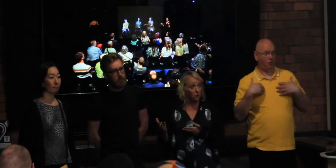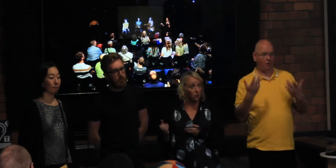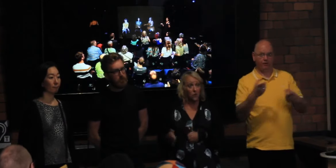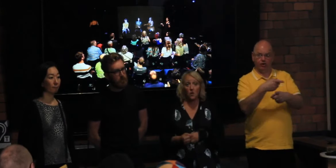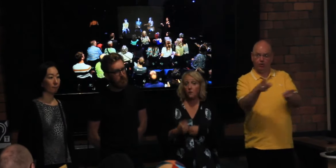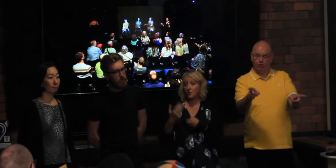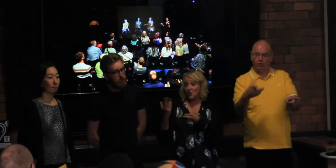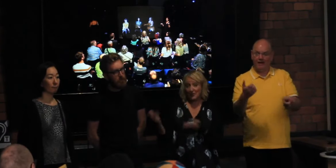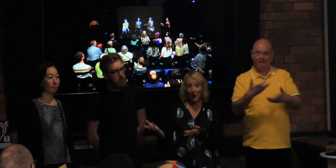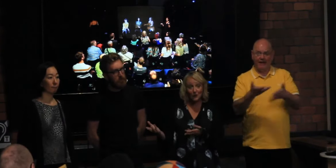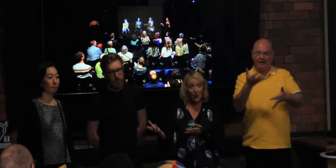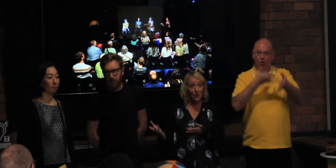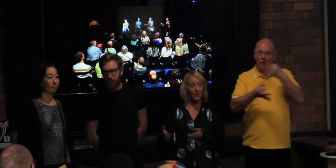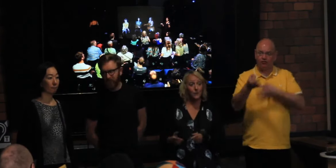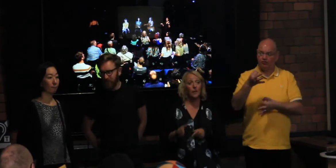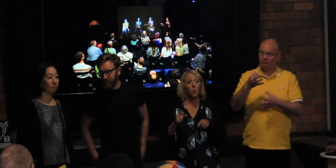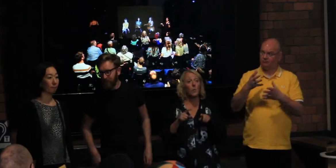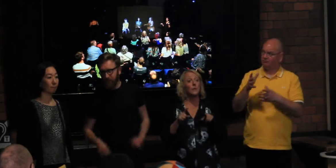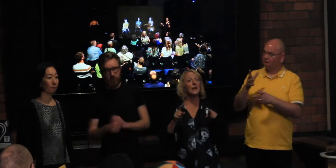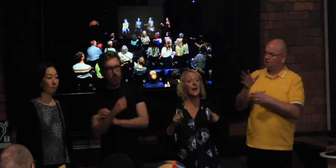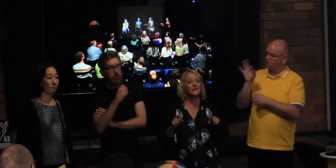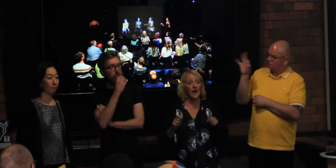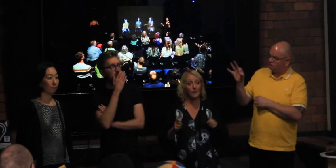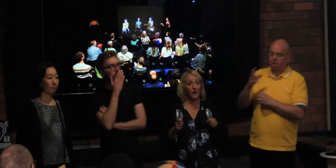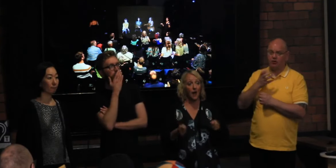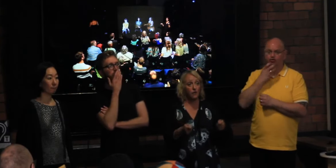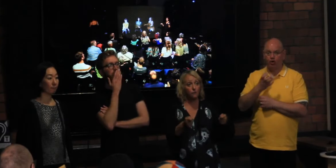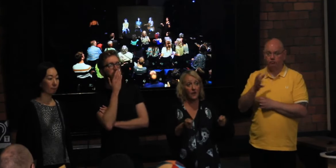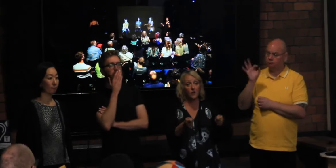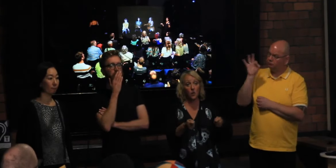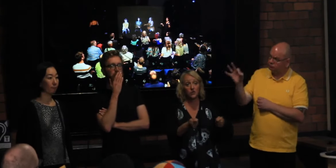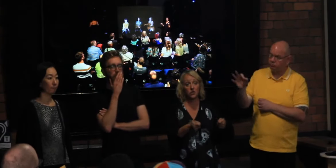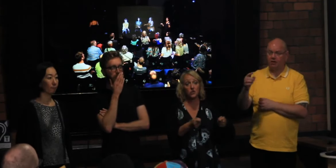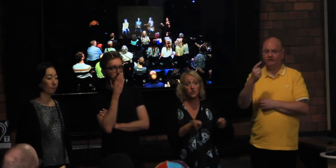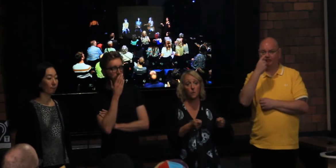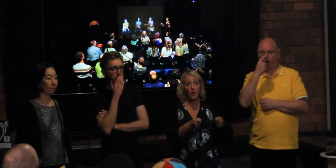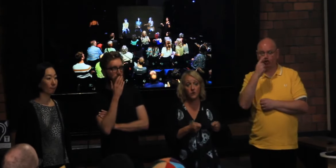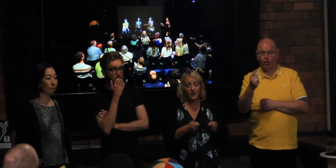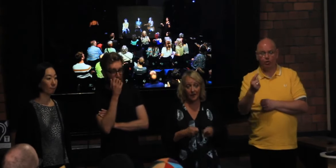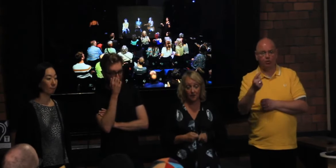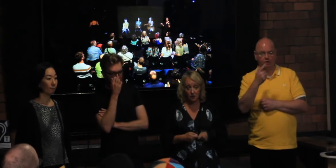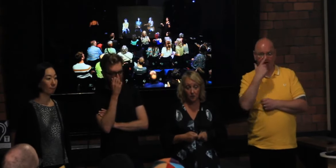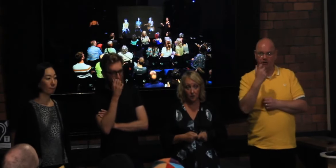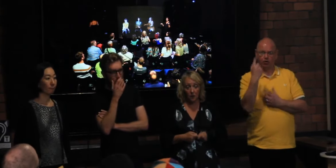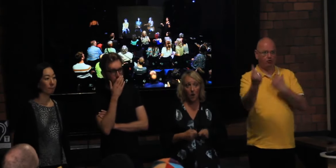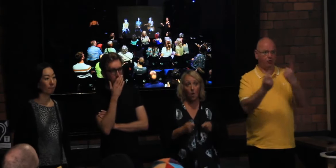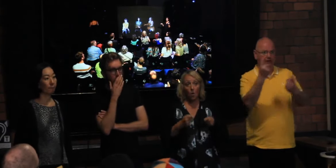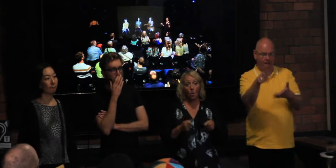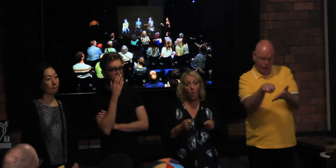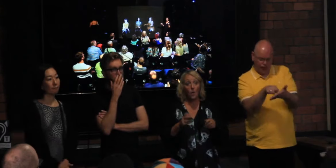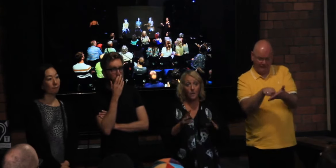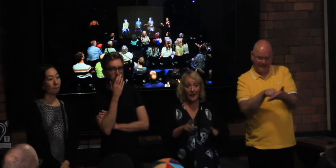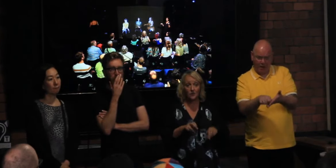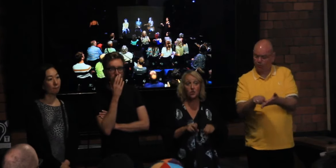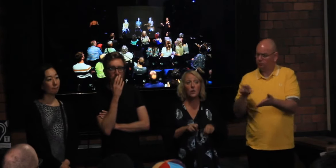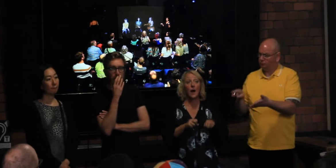John, for Chisato. What we would like to happen, either feed the questions through post-its,